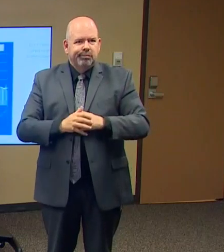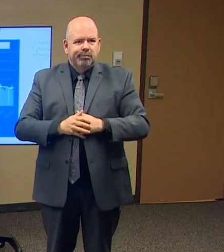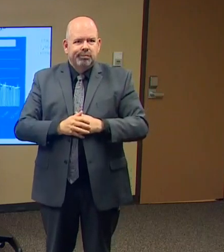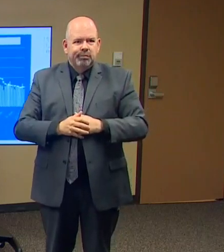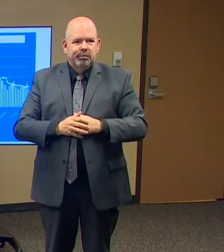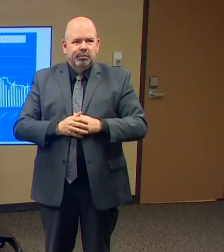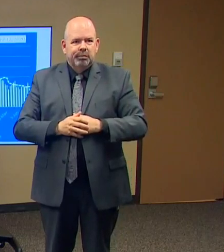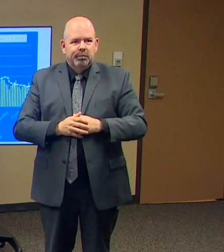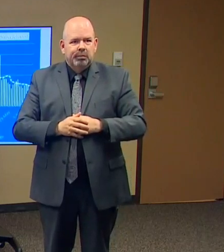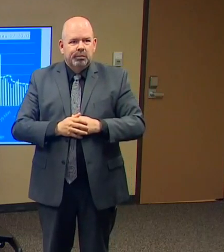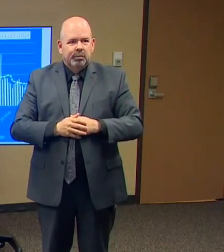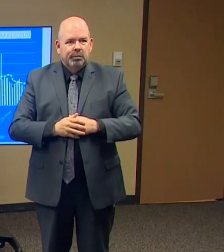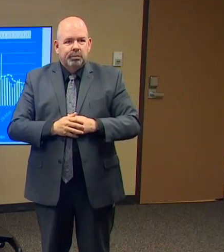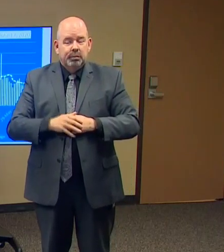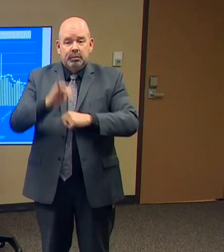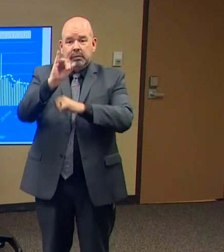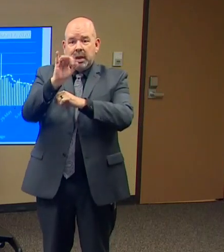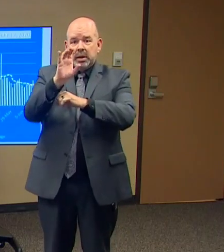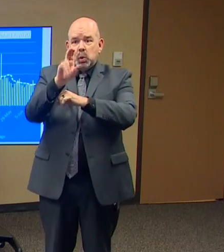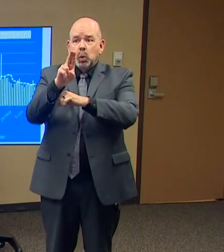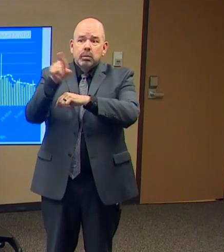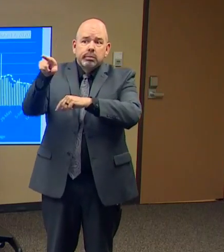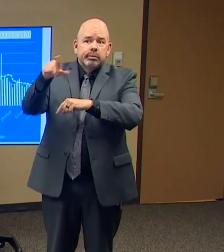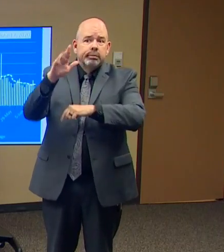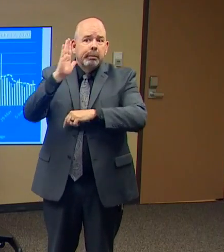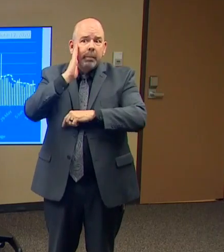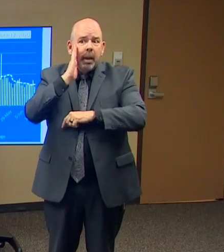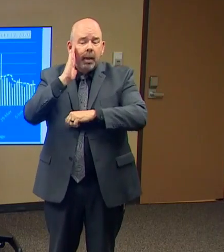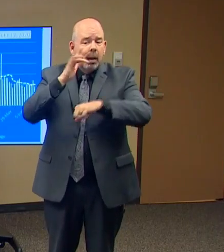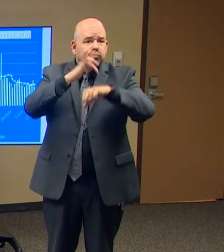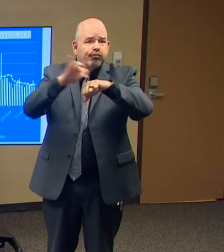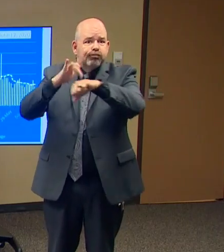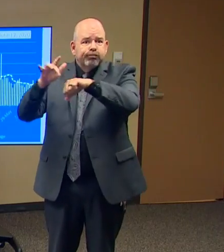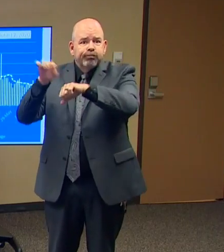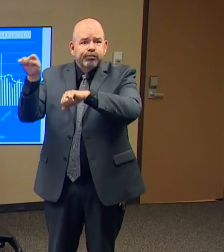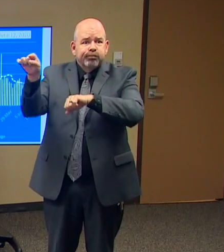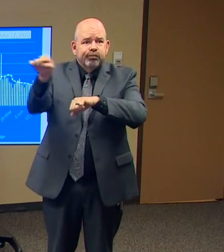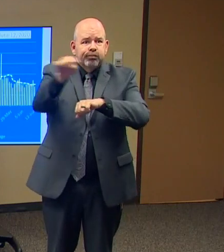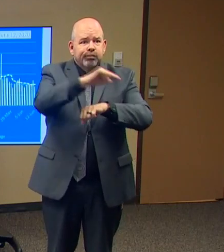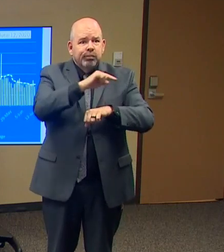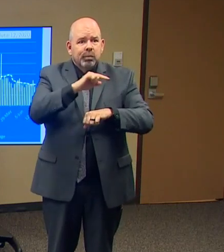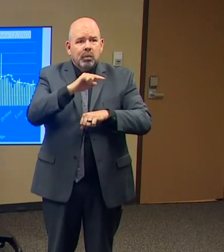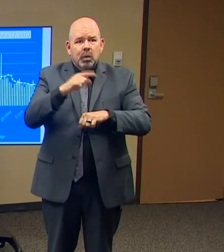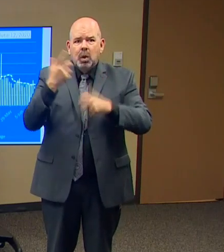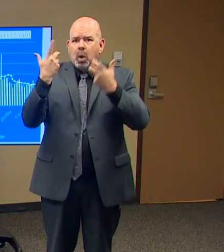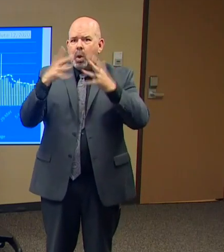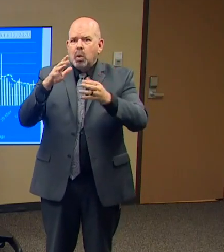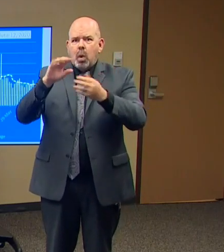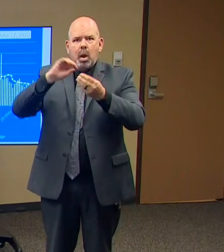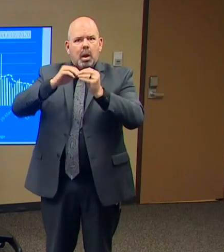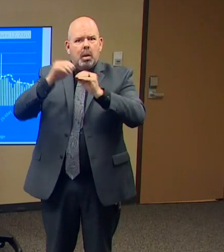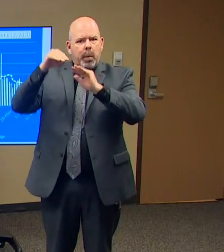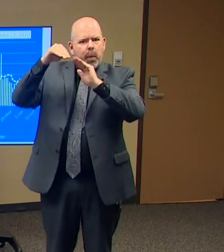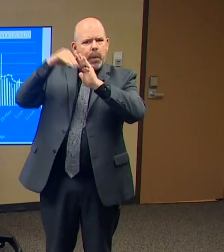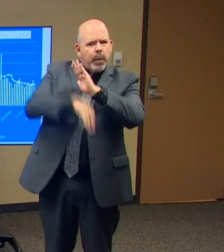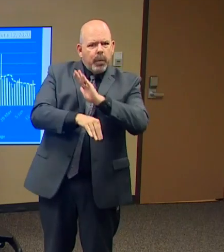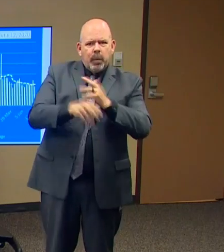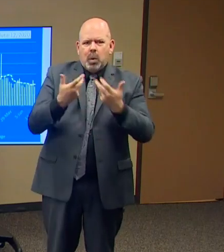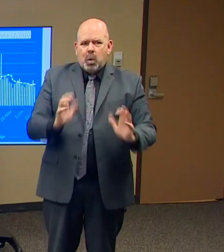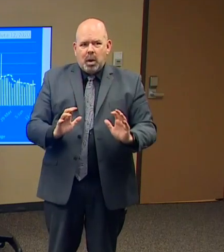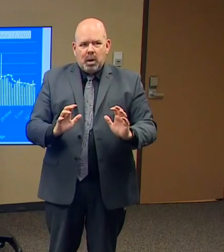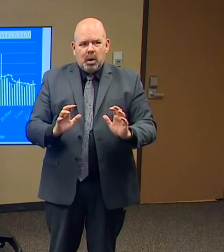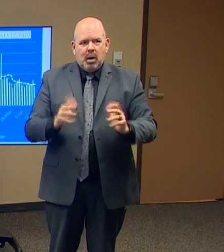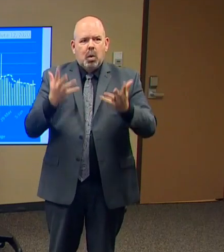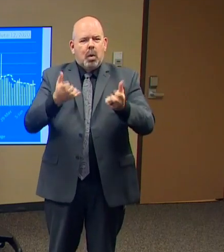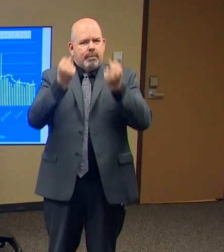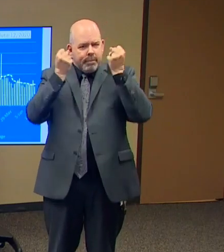And so this is one that we don't want to be going down. We want there to be more available ICU beds. But what you can